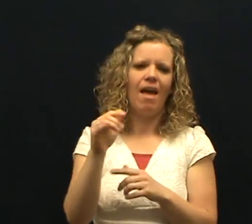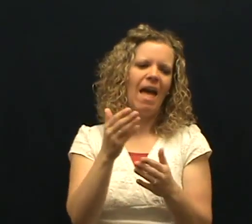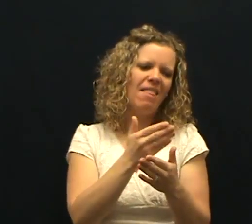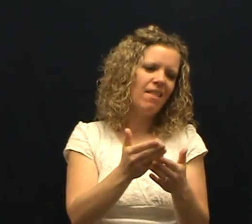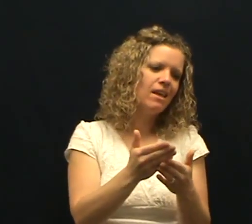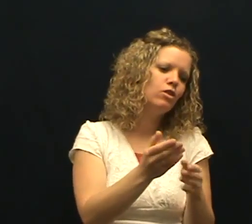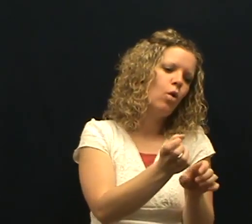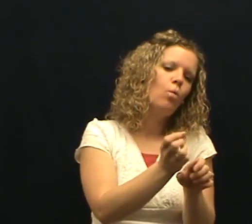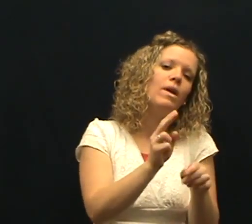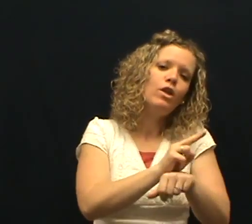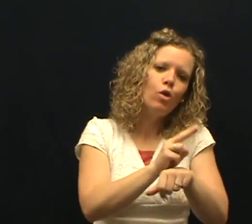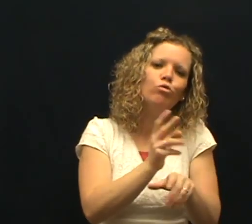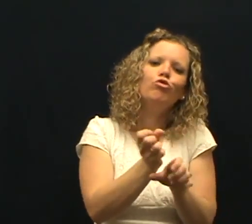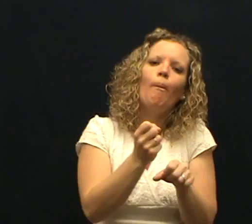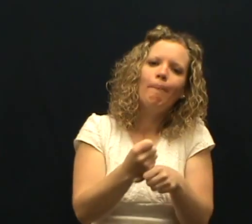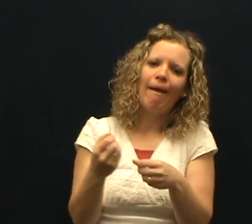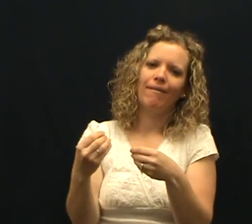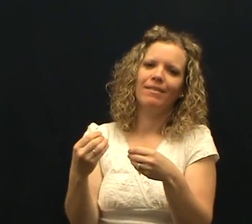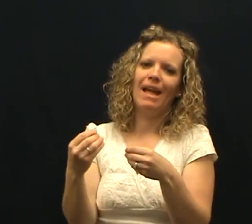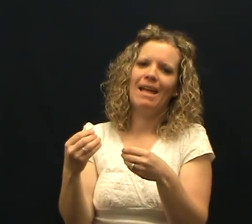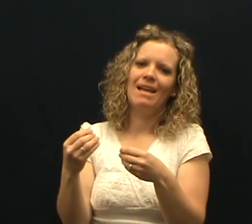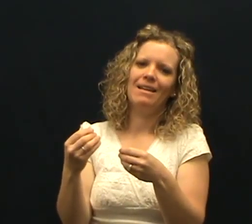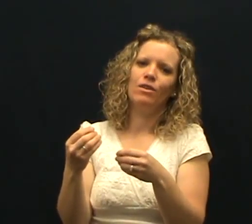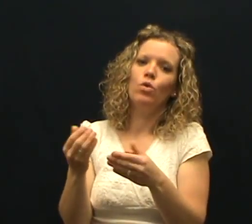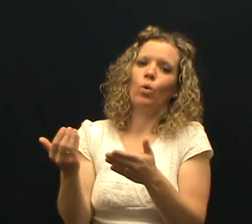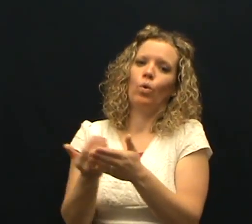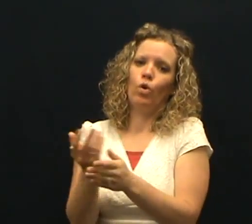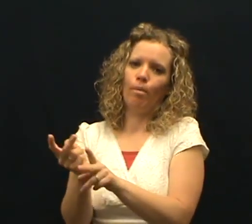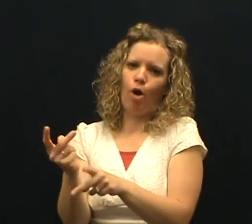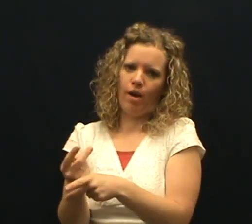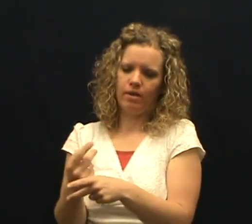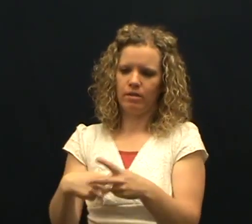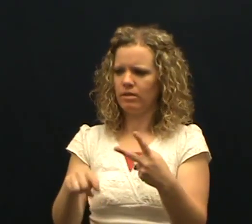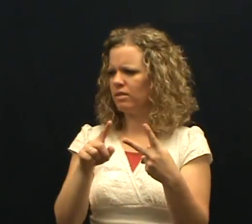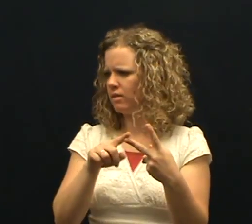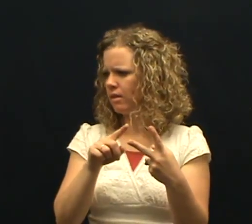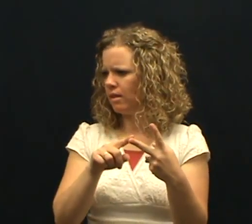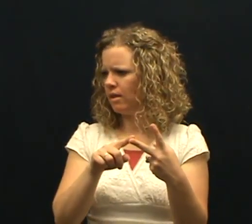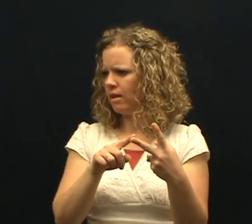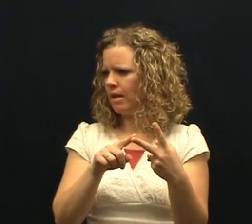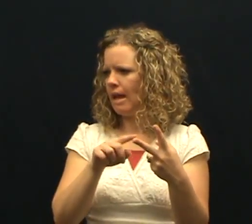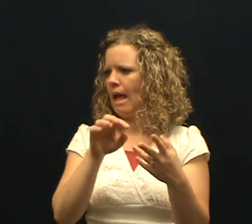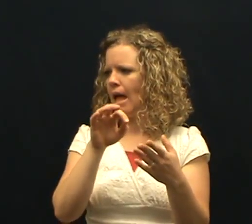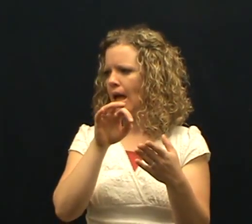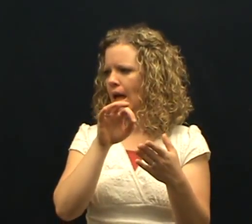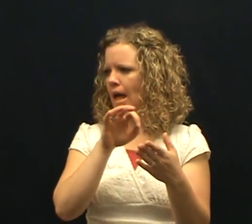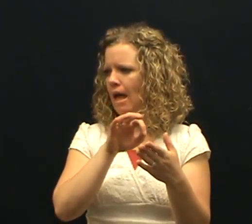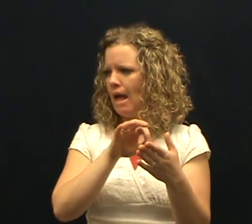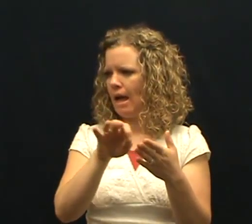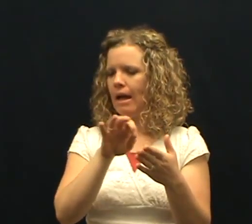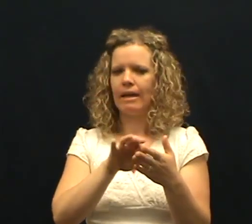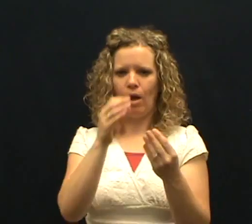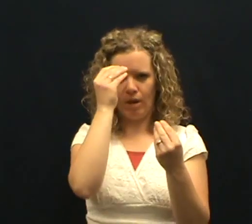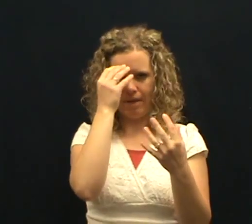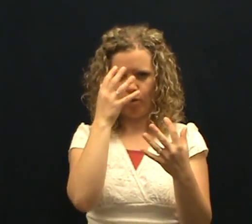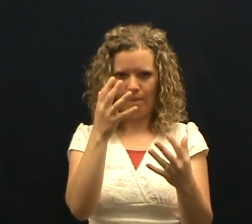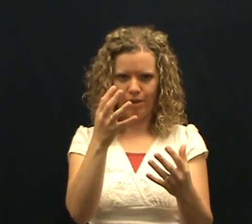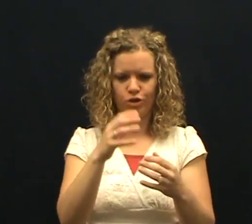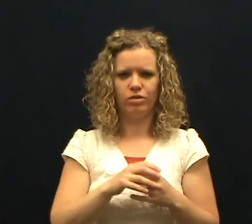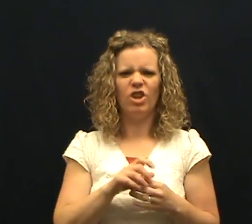2, enhance the reliability of the accounting information. In other words, we control who has access to the accounting records and who can